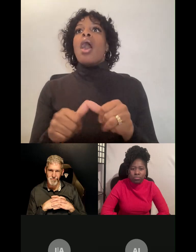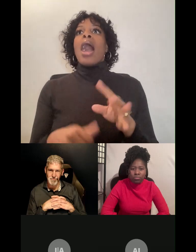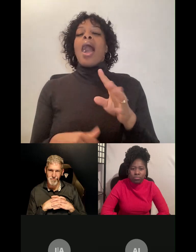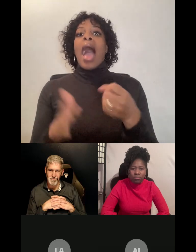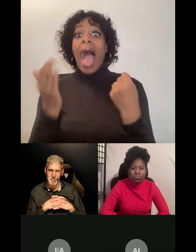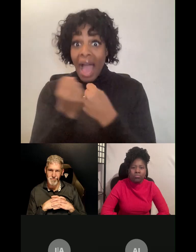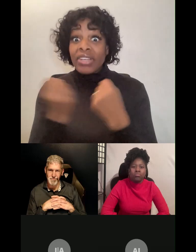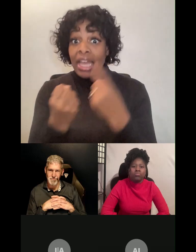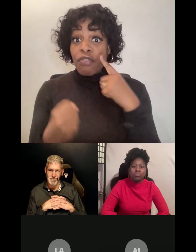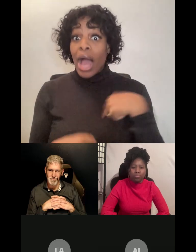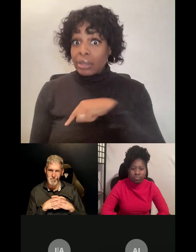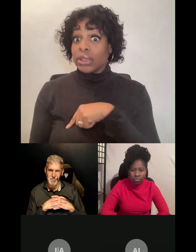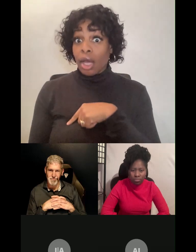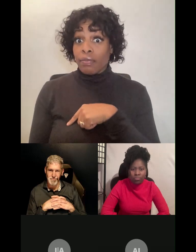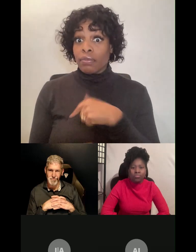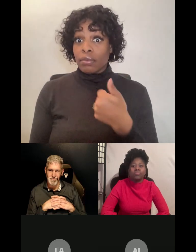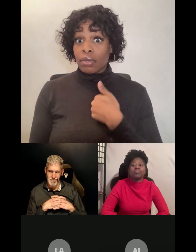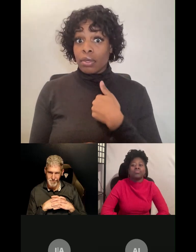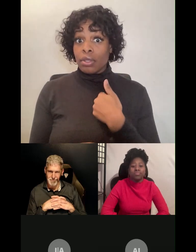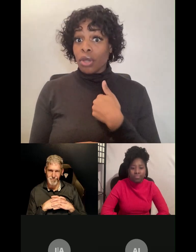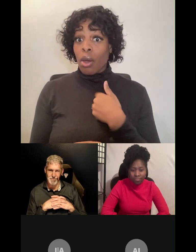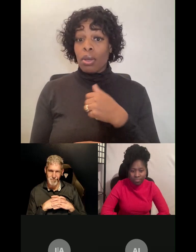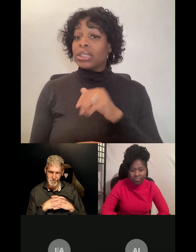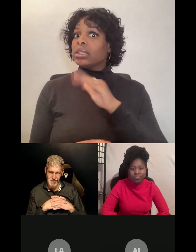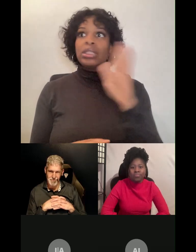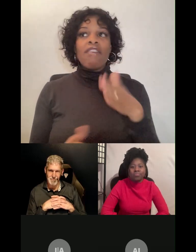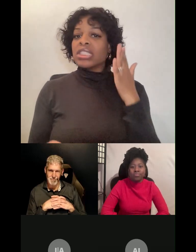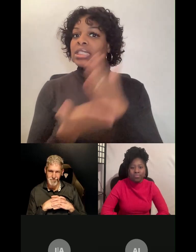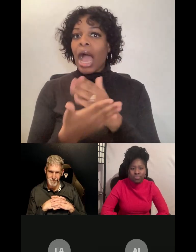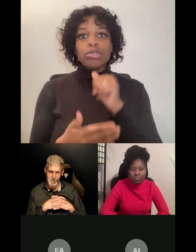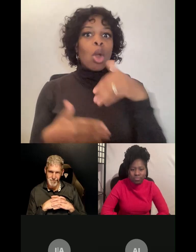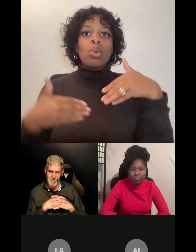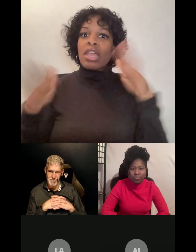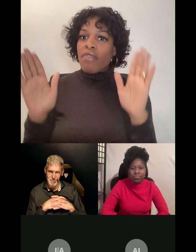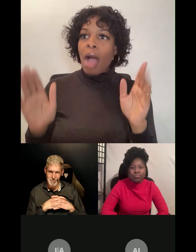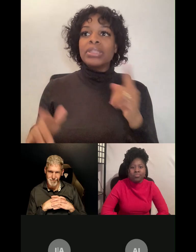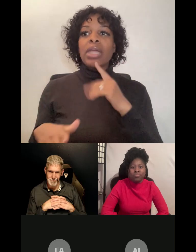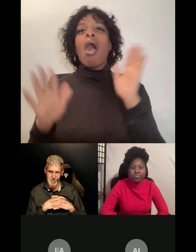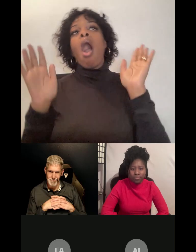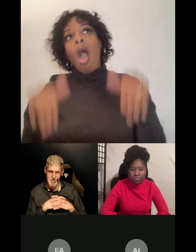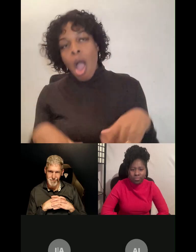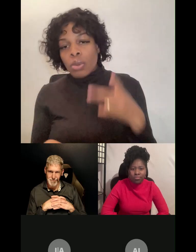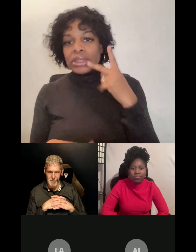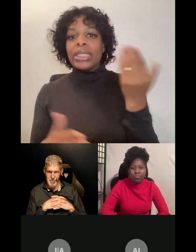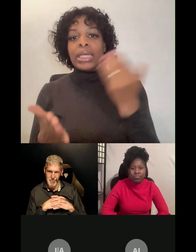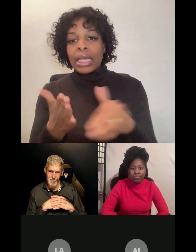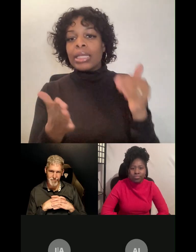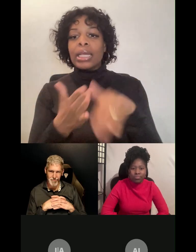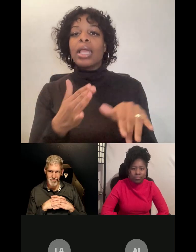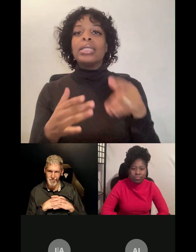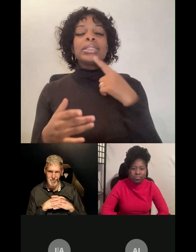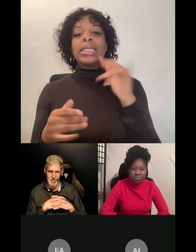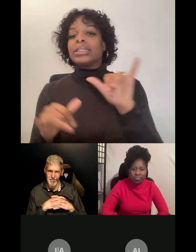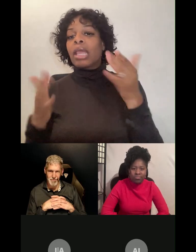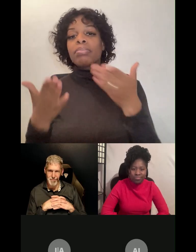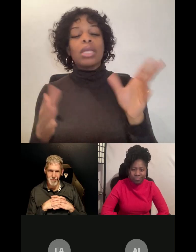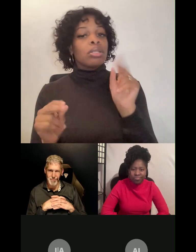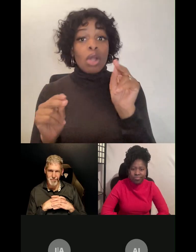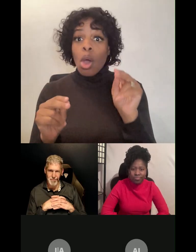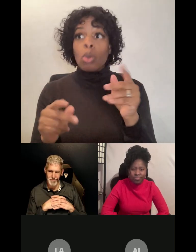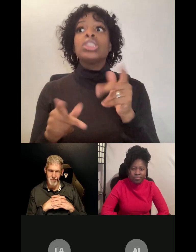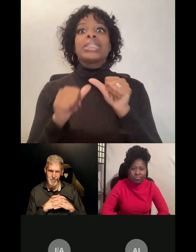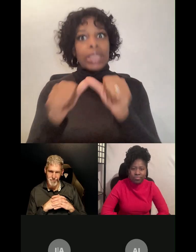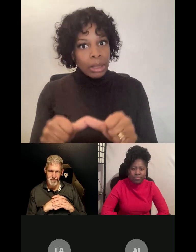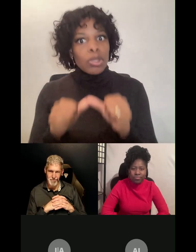keep advocating for our stuff. You know, never stop, don't give up and say, oh, we did it again, saying the same